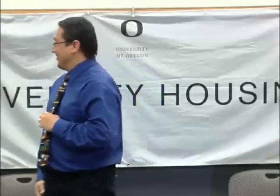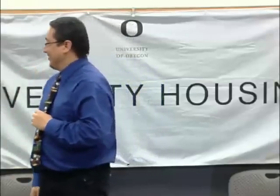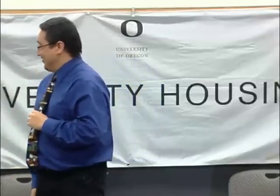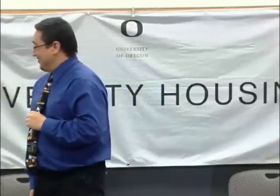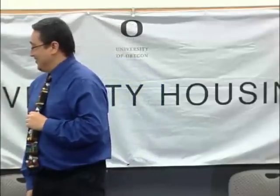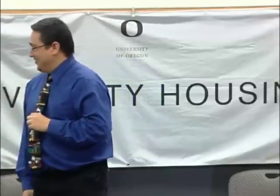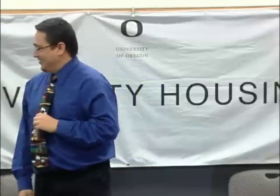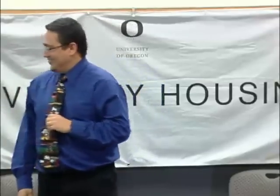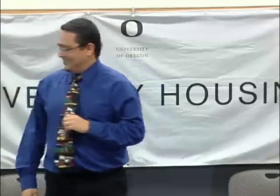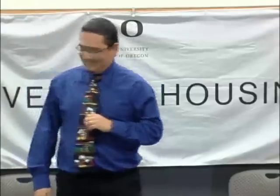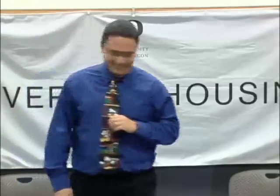Beautiful. Thank you.